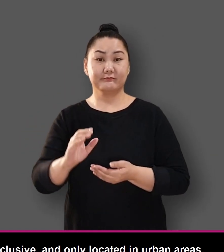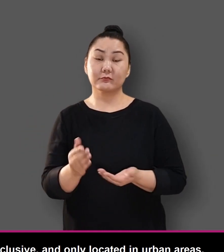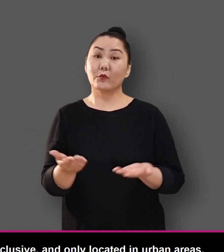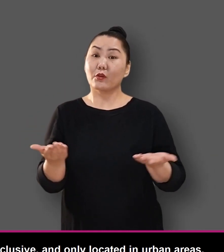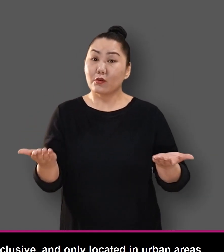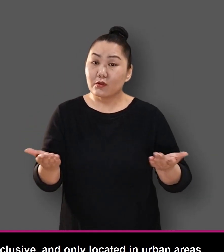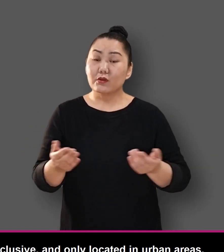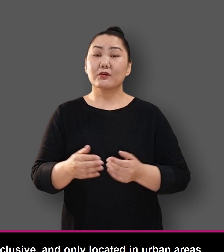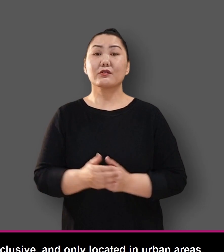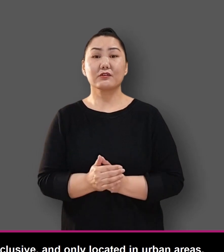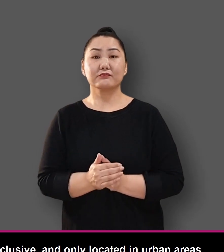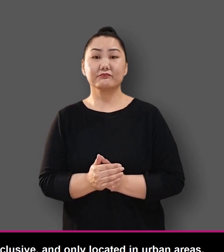not inclusive,